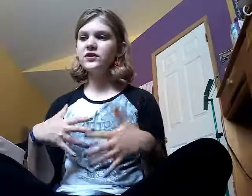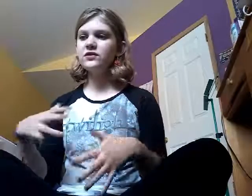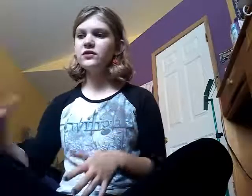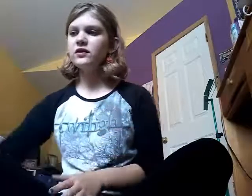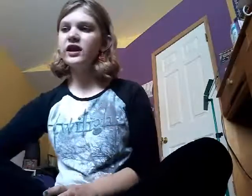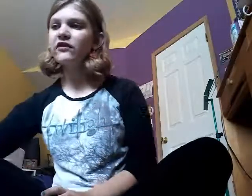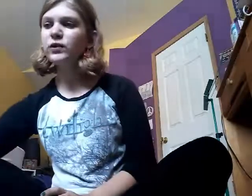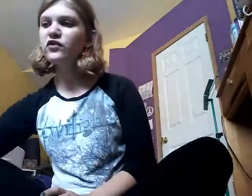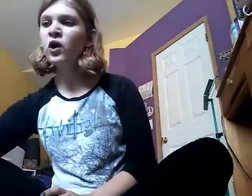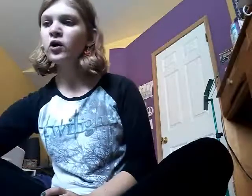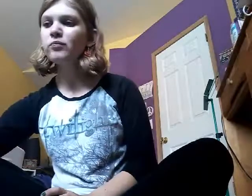So, next one is home.